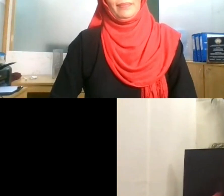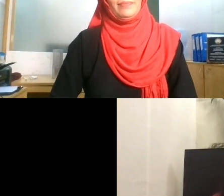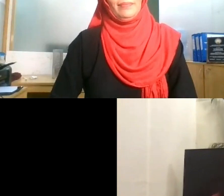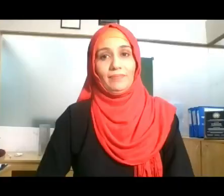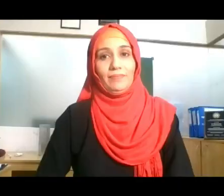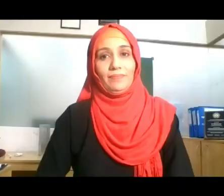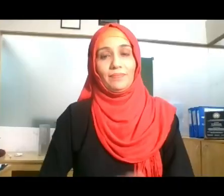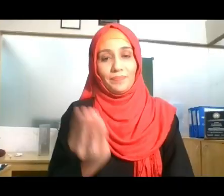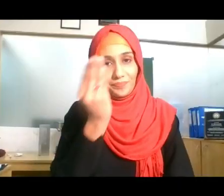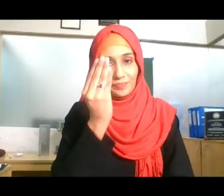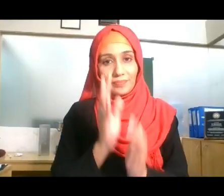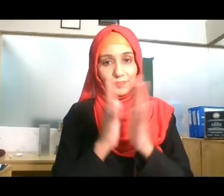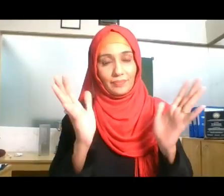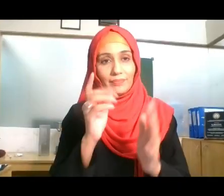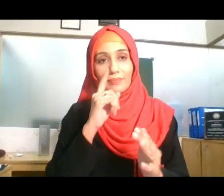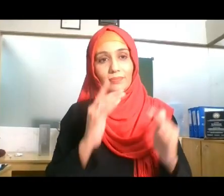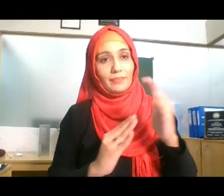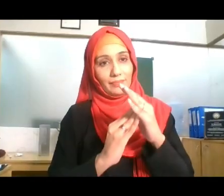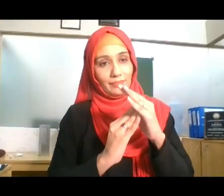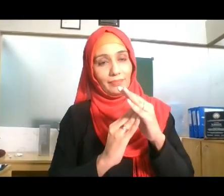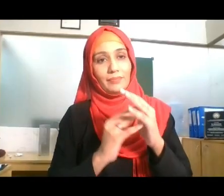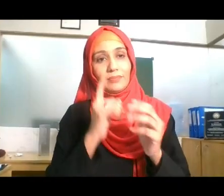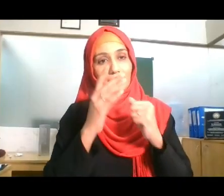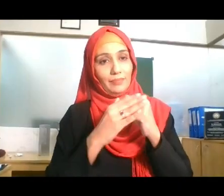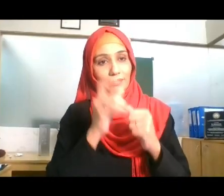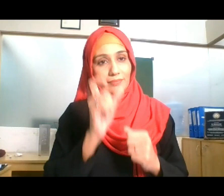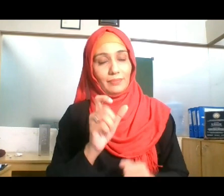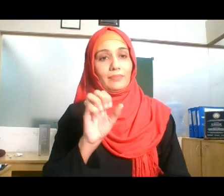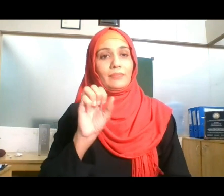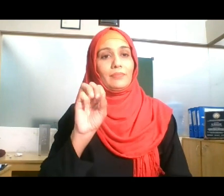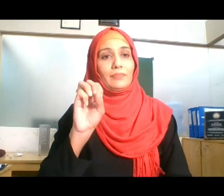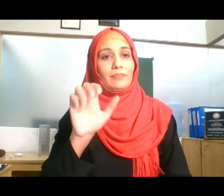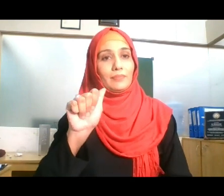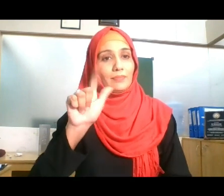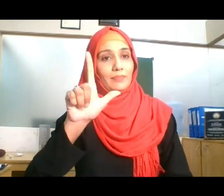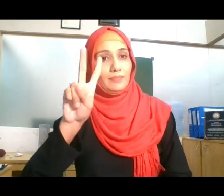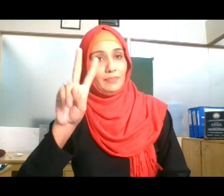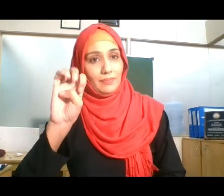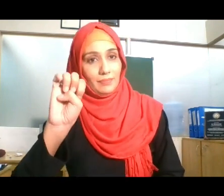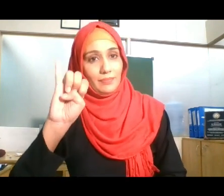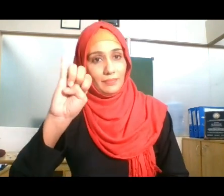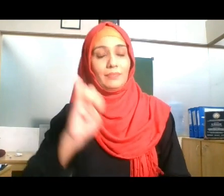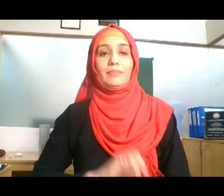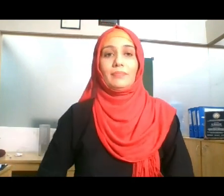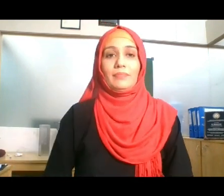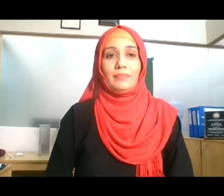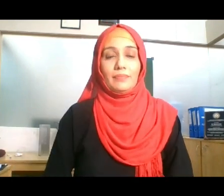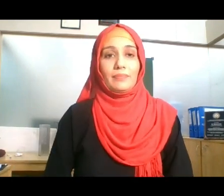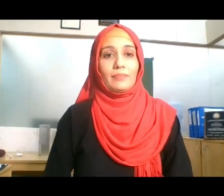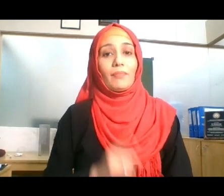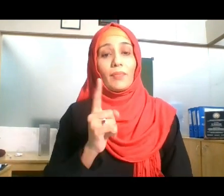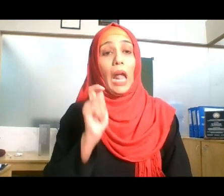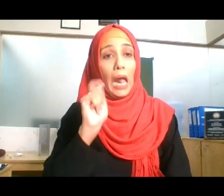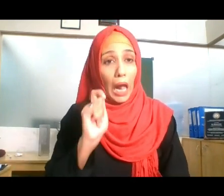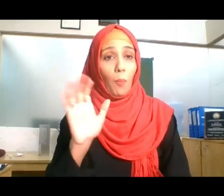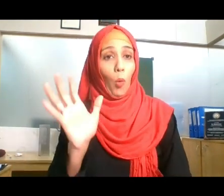Thank you, Mrs. Alvi, the First Lady of Pakistan, for your time, for outlining the wonderful work and the